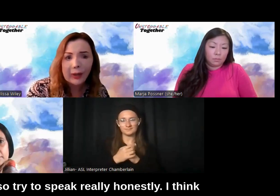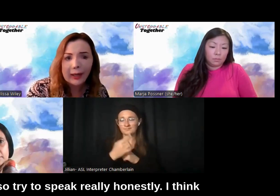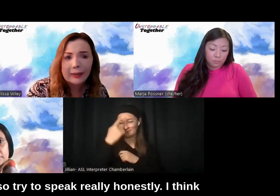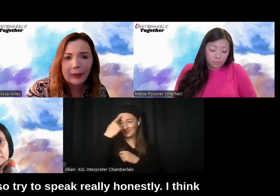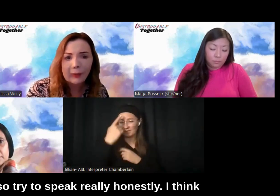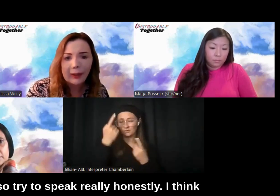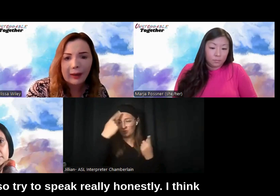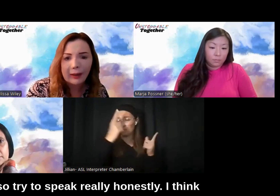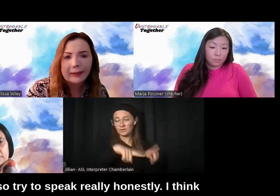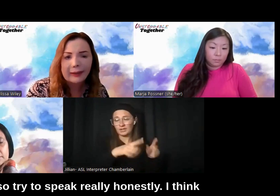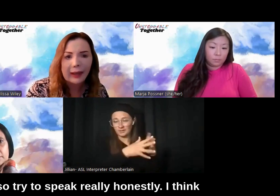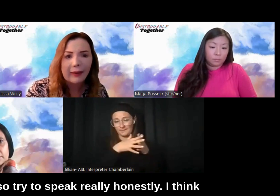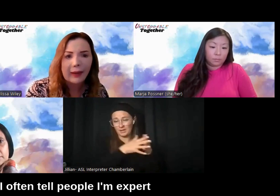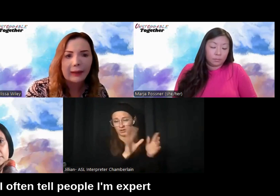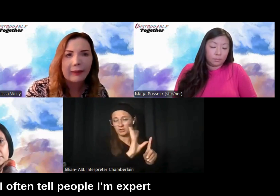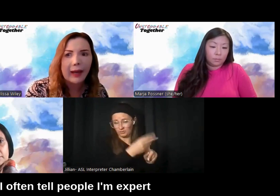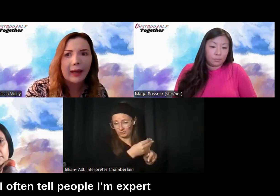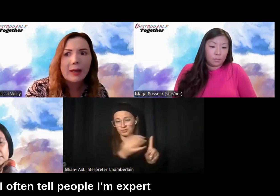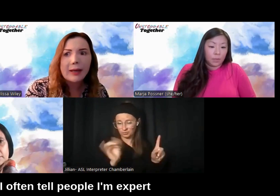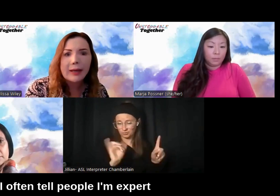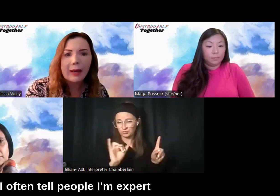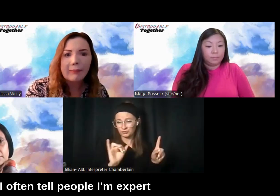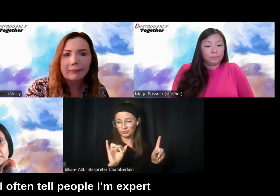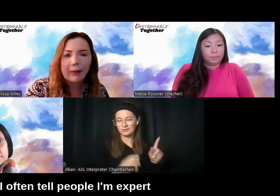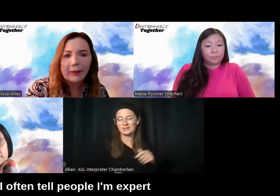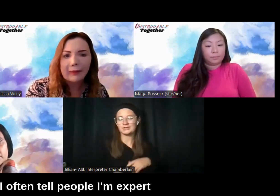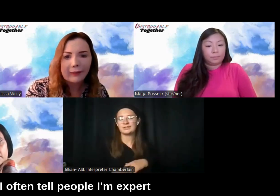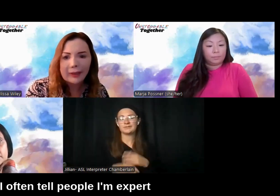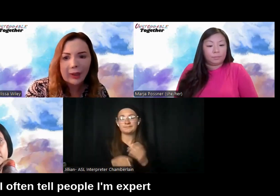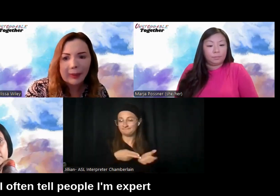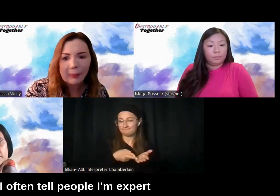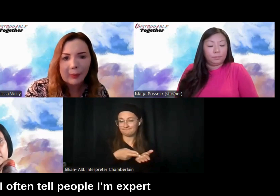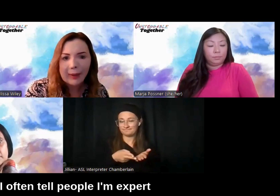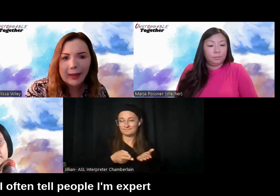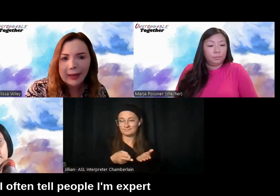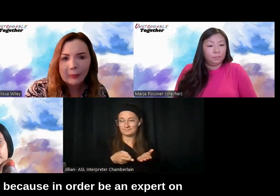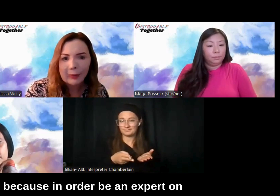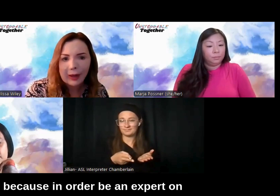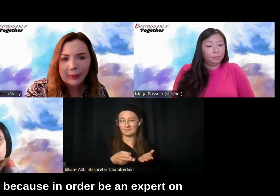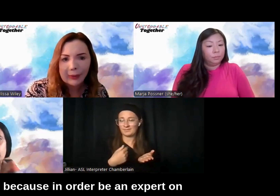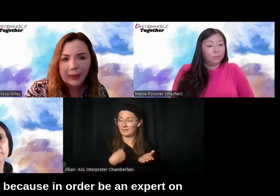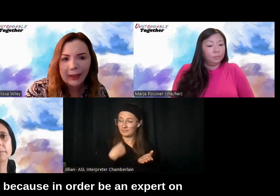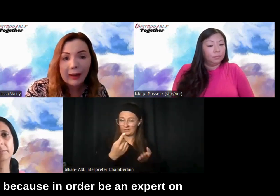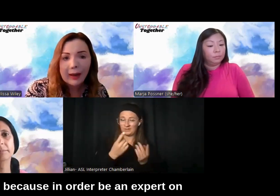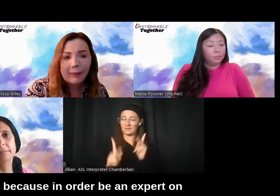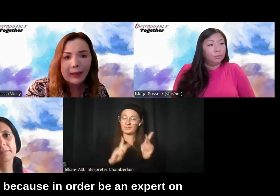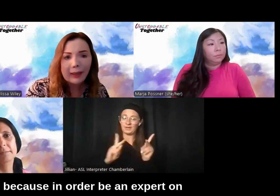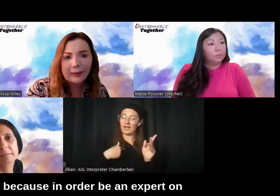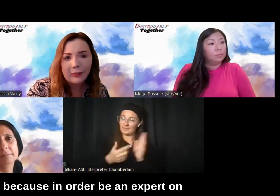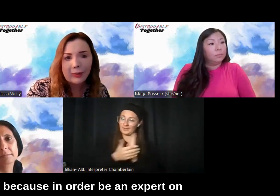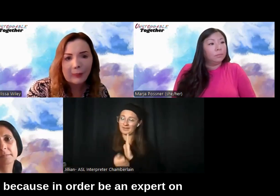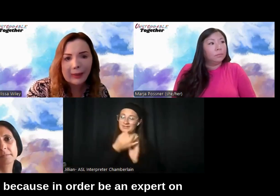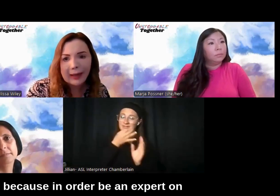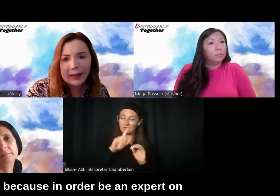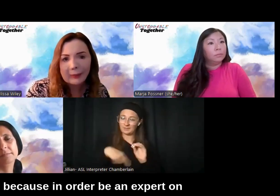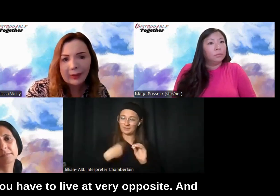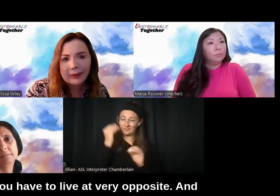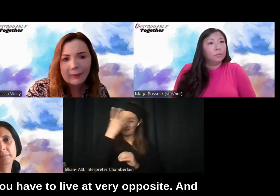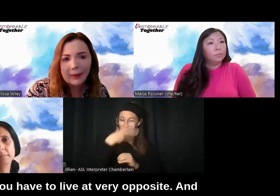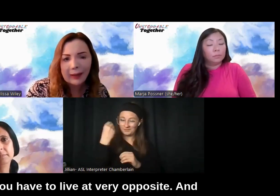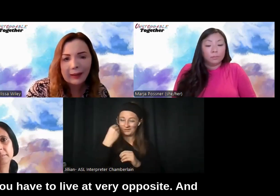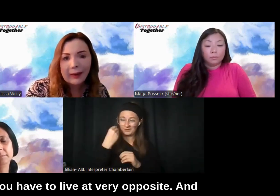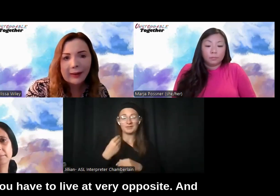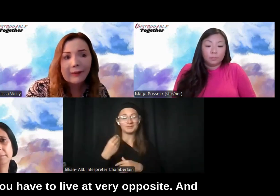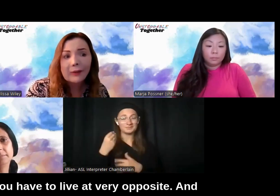And so I try to speak really honestly. I think that I often tell people I'm an expert on beauty, because in order to be an expert